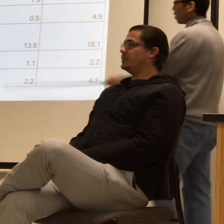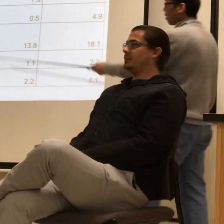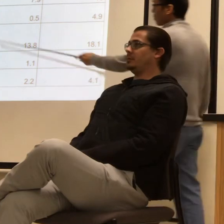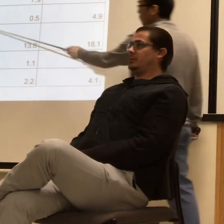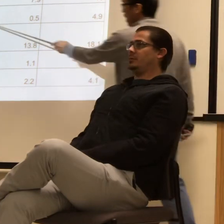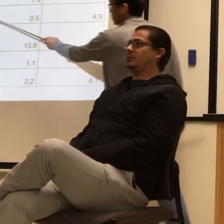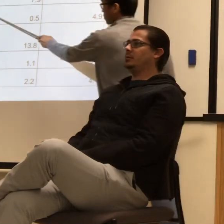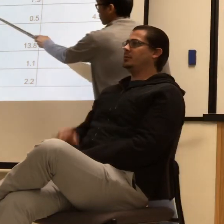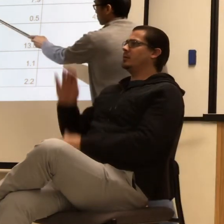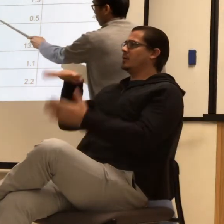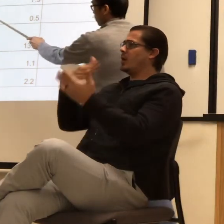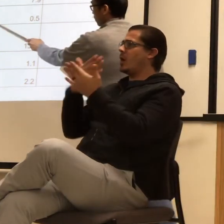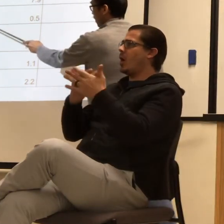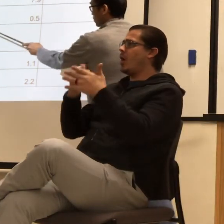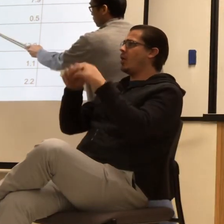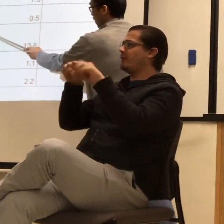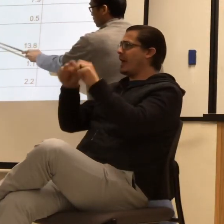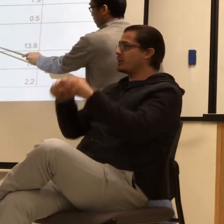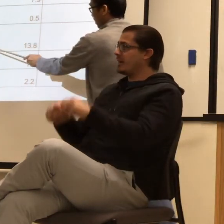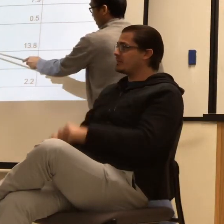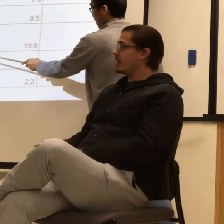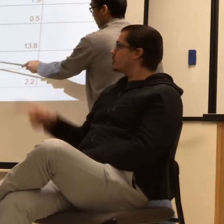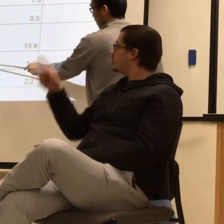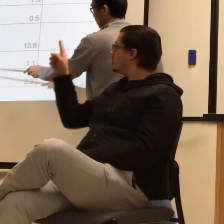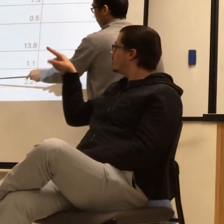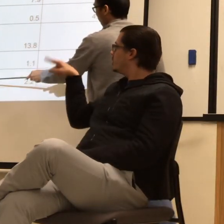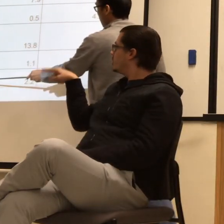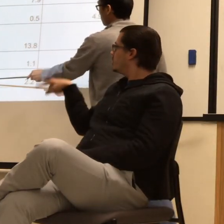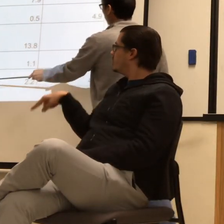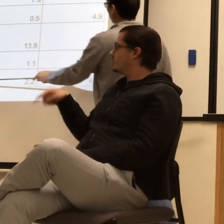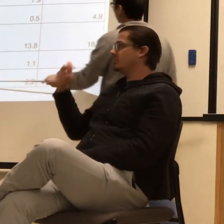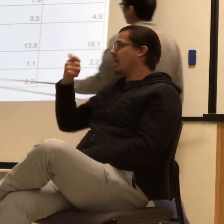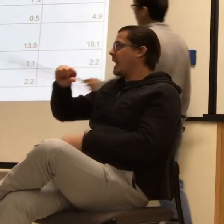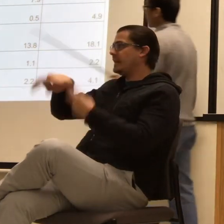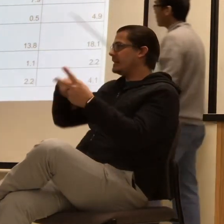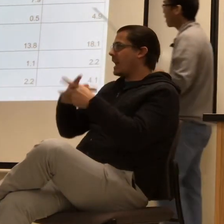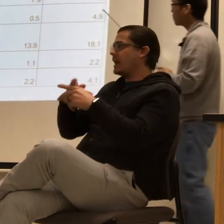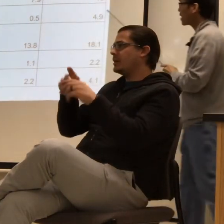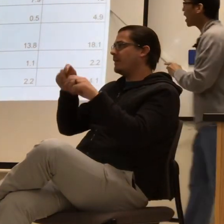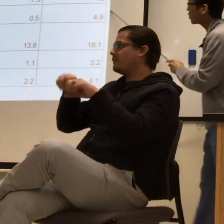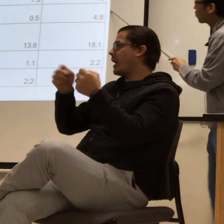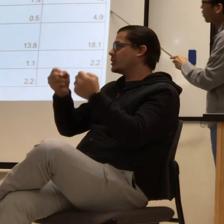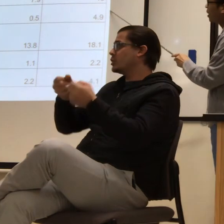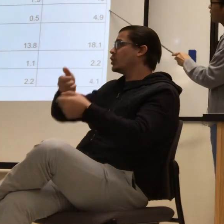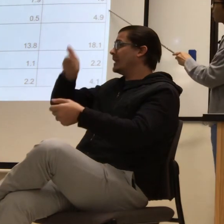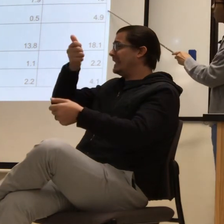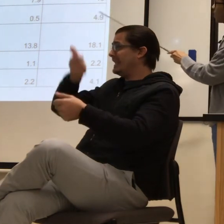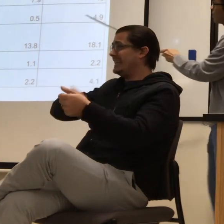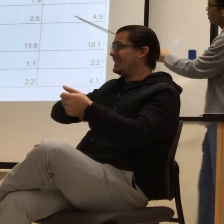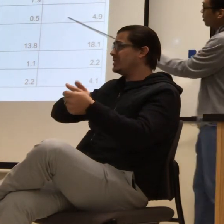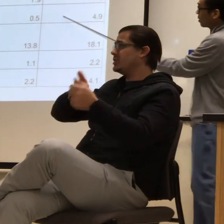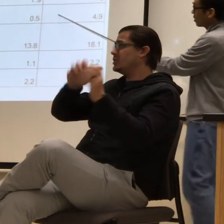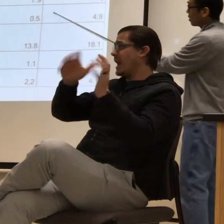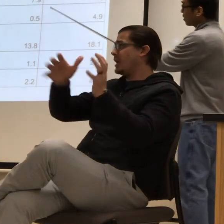here's all the fractures, 1-year fracture, any kind of fracture. And in every category,